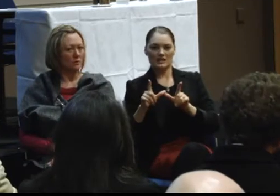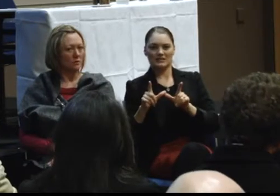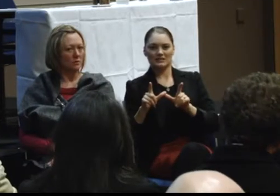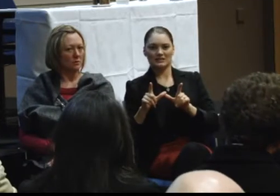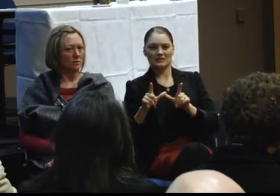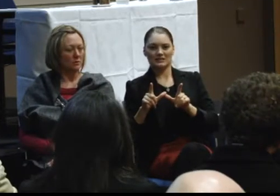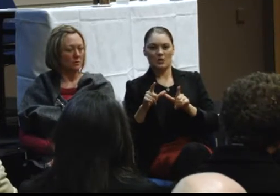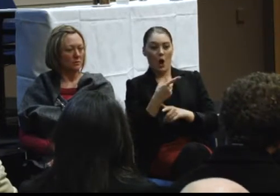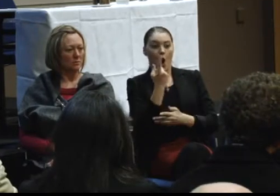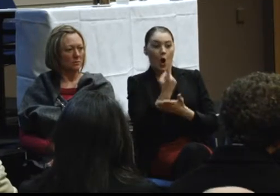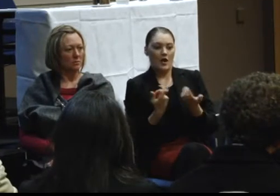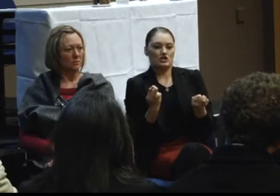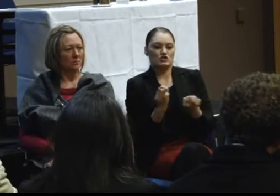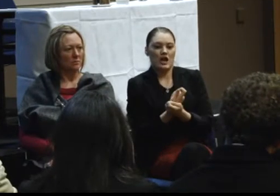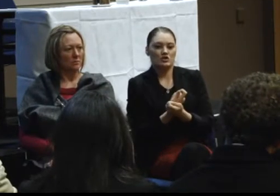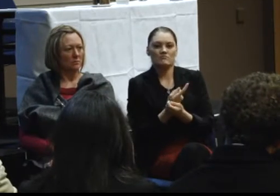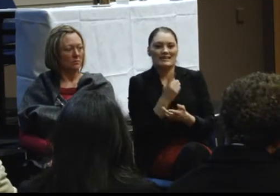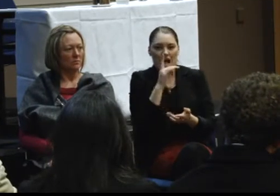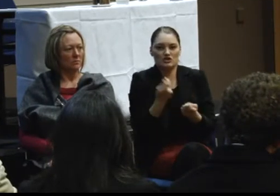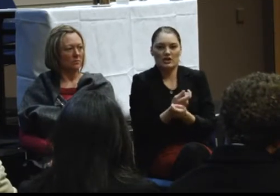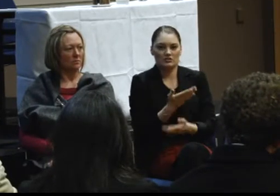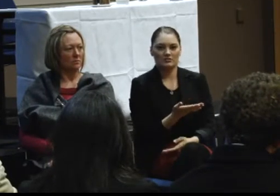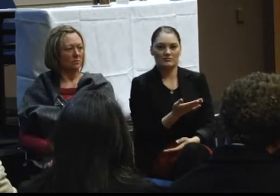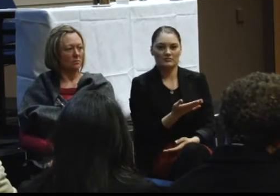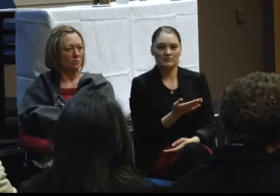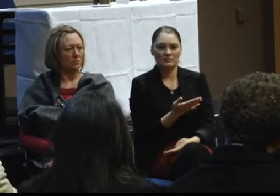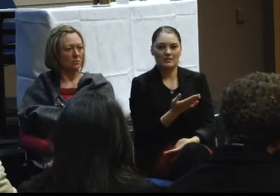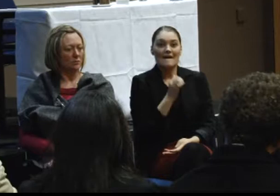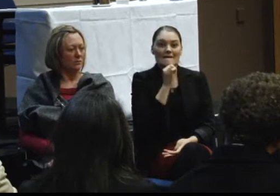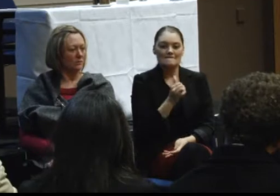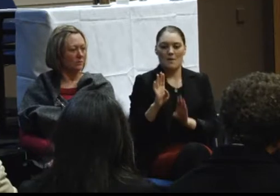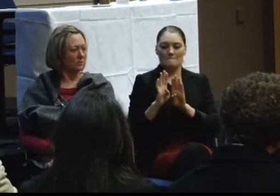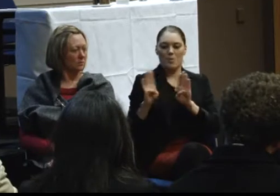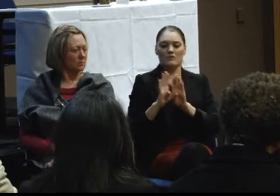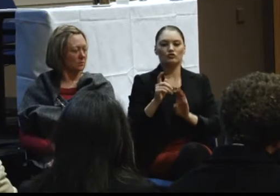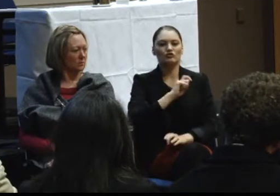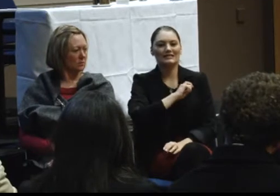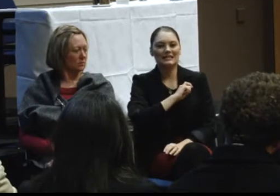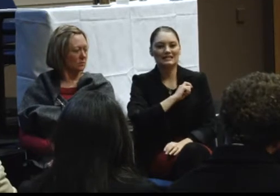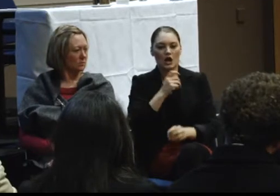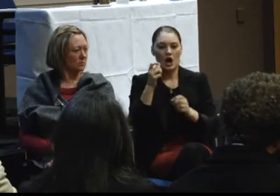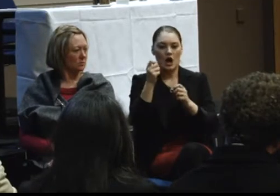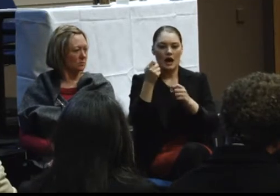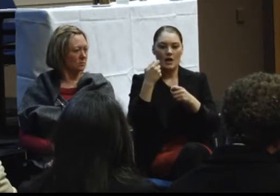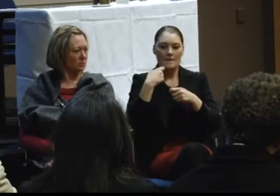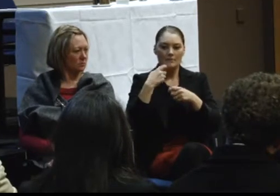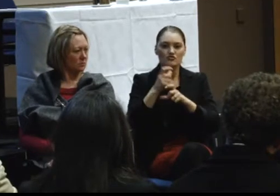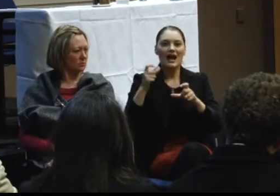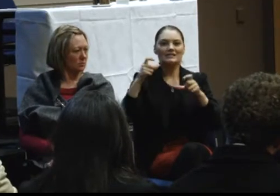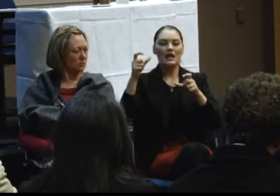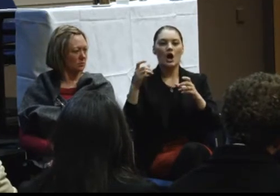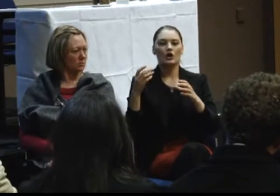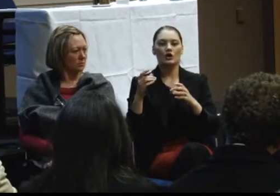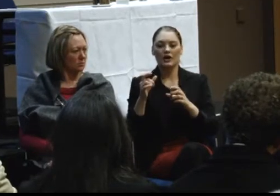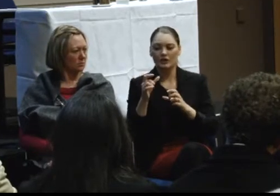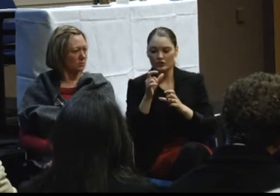only be changed, that is the default. So that can only be changed if a Board of Trustees creates a Creative Commons policy that